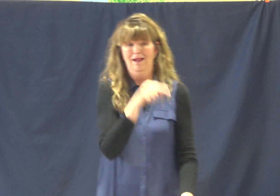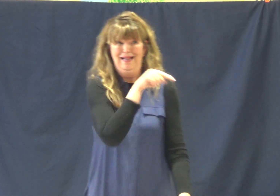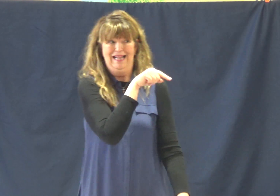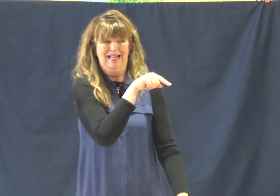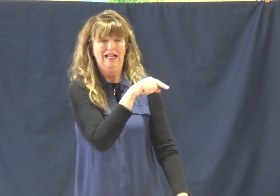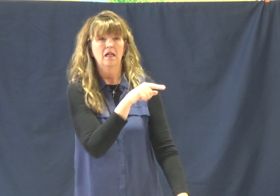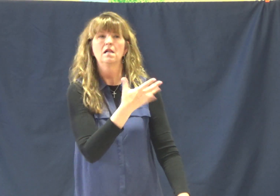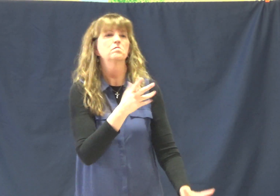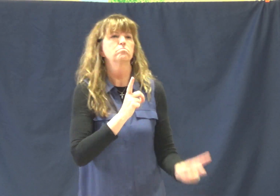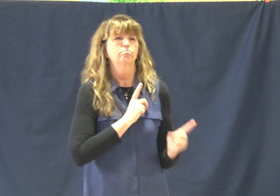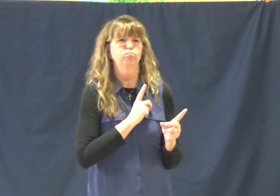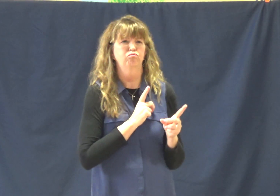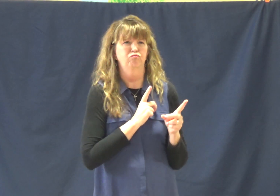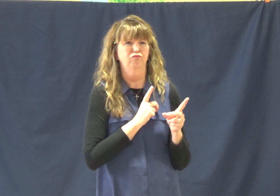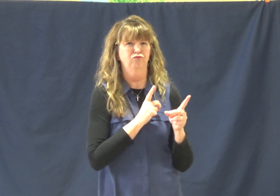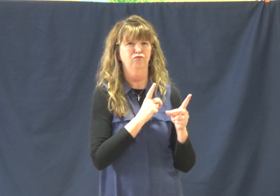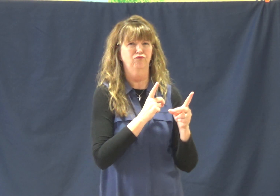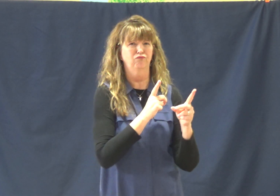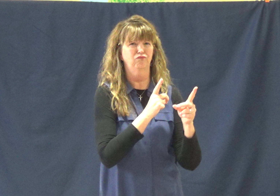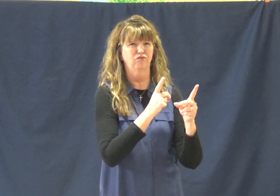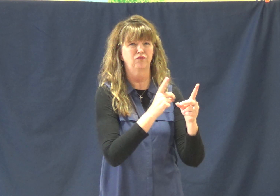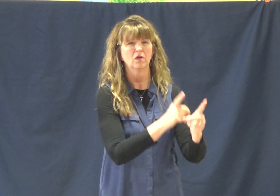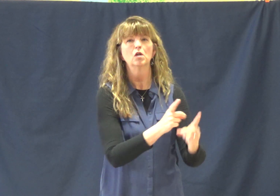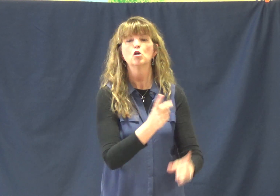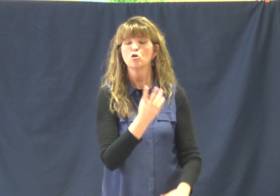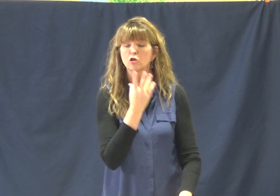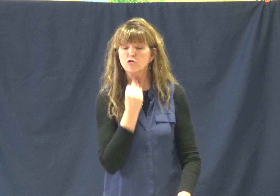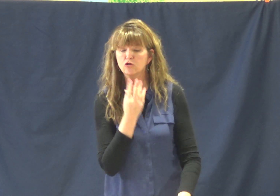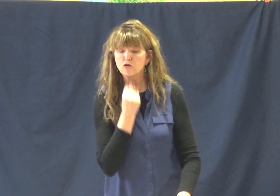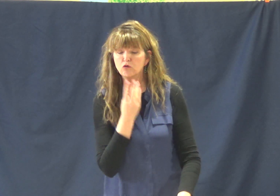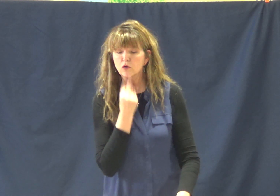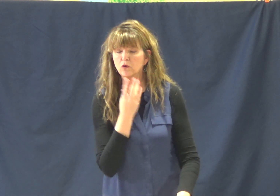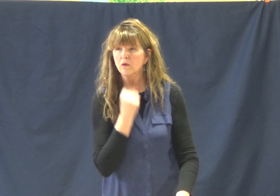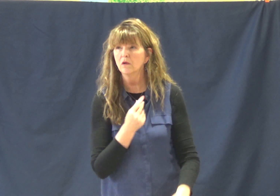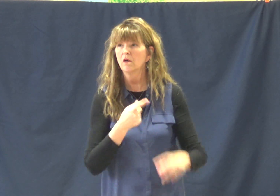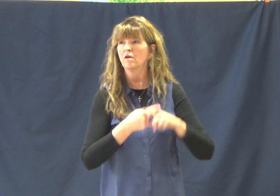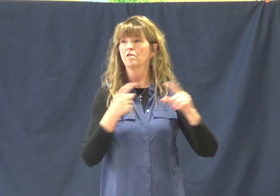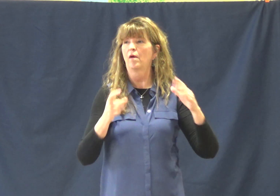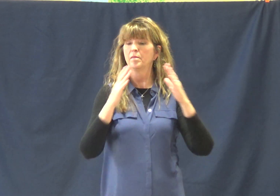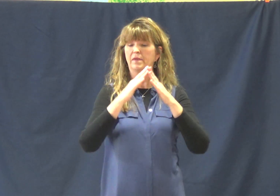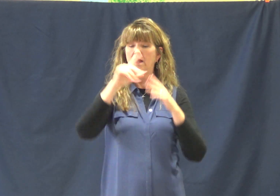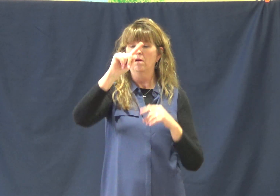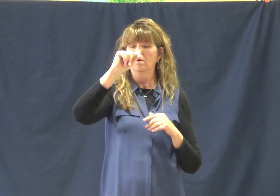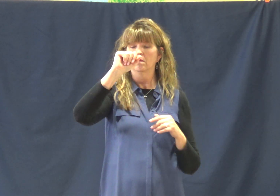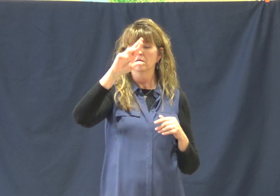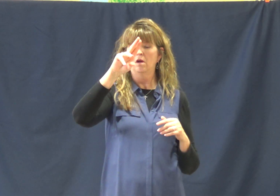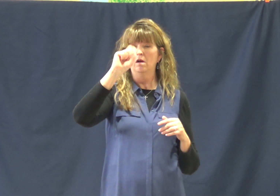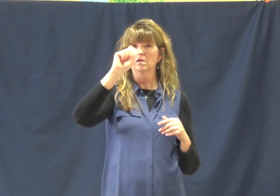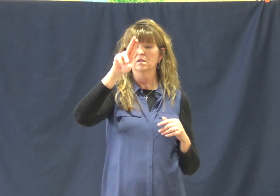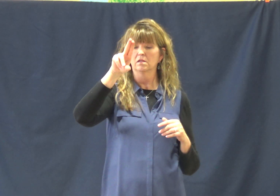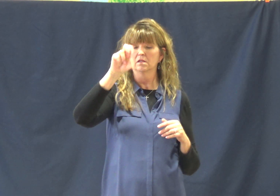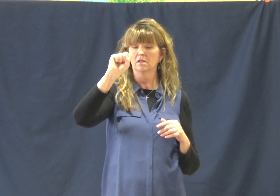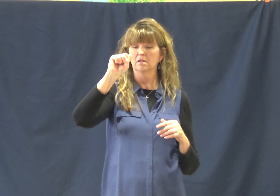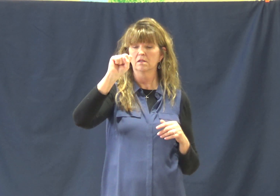Saul was a very devout Jew. He was from the town of